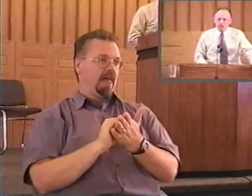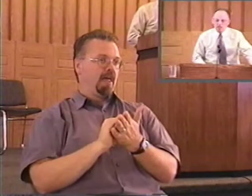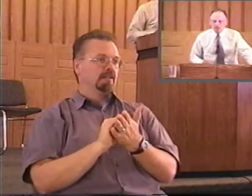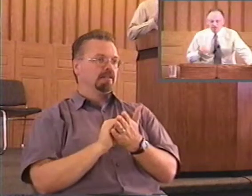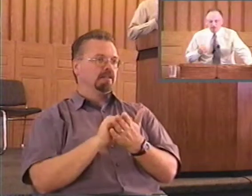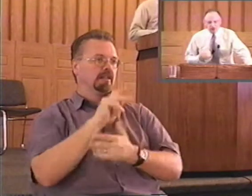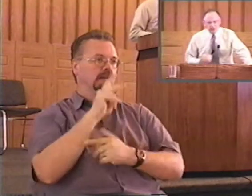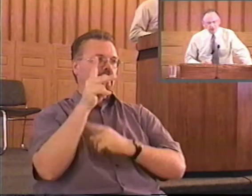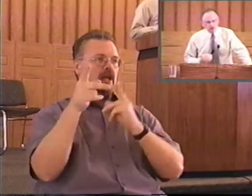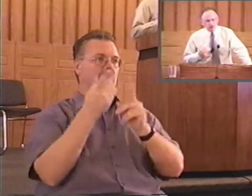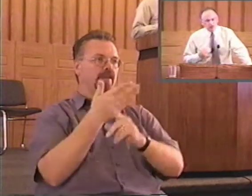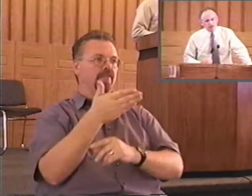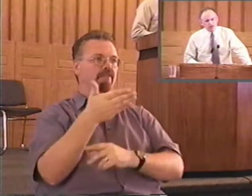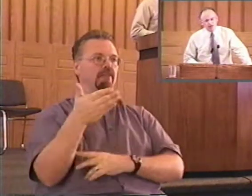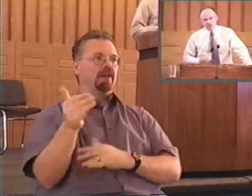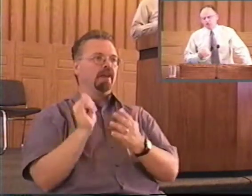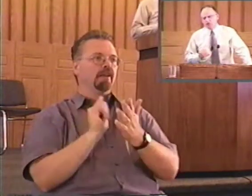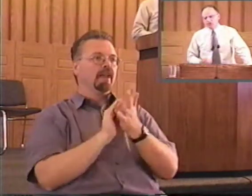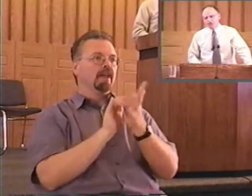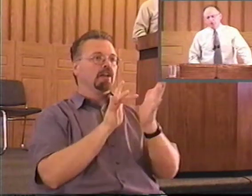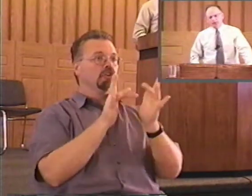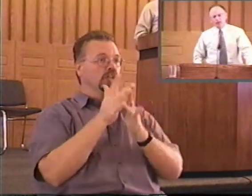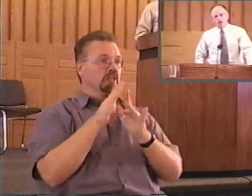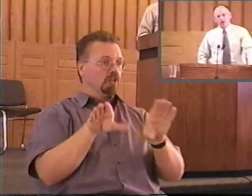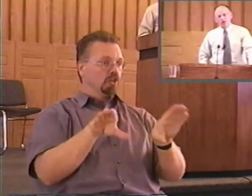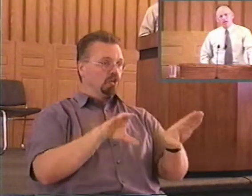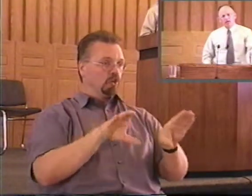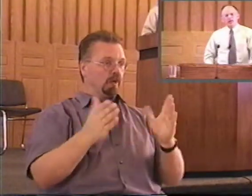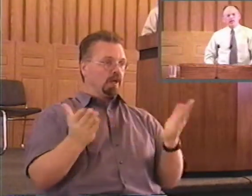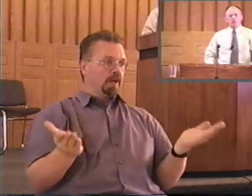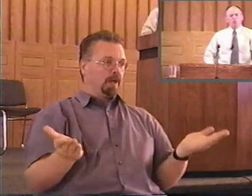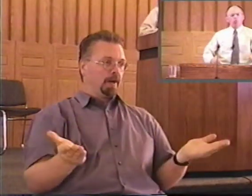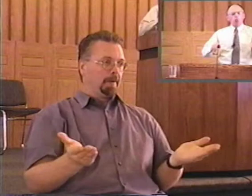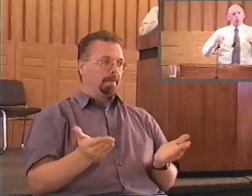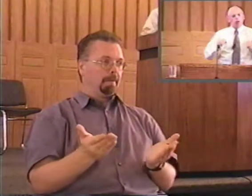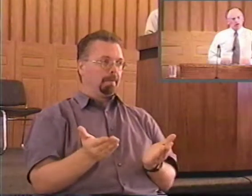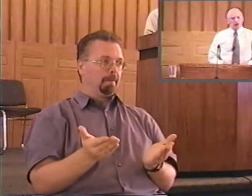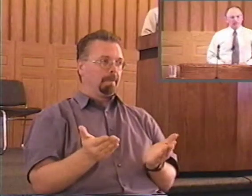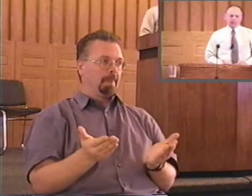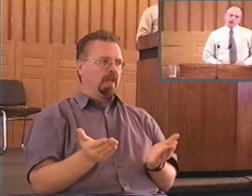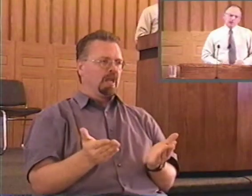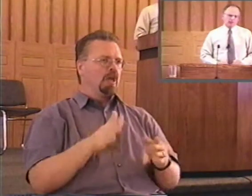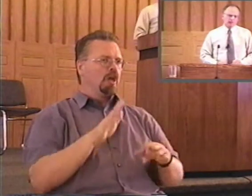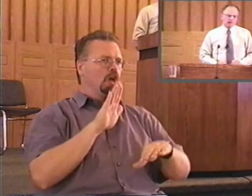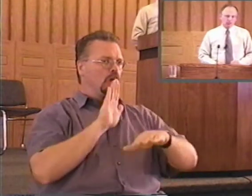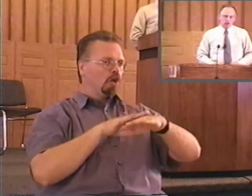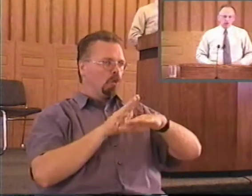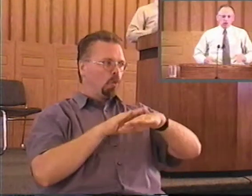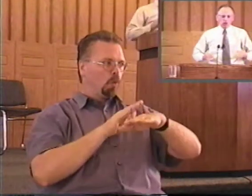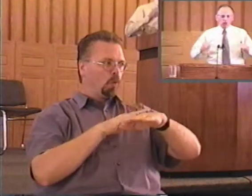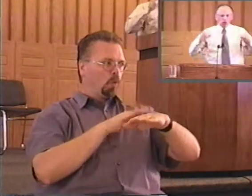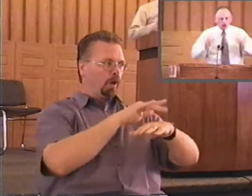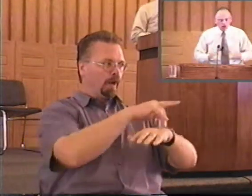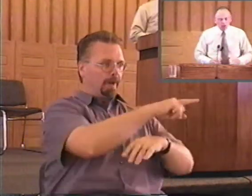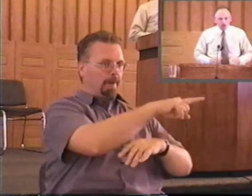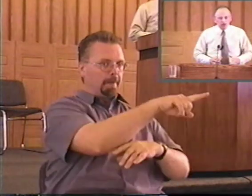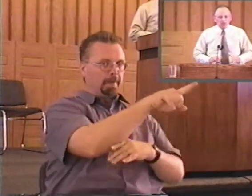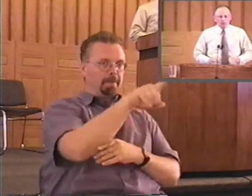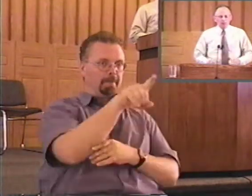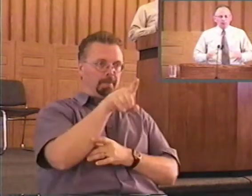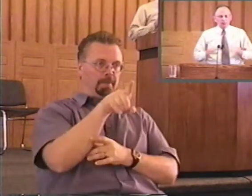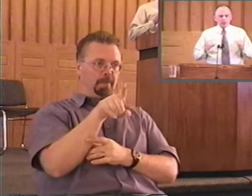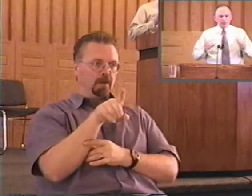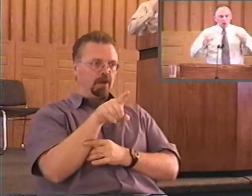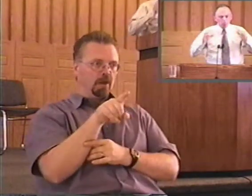the kind of thing that Jesus is doing here. He's warning us.